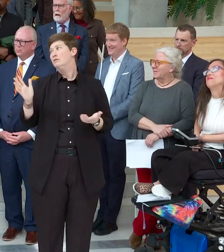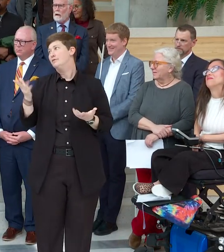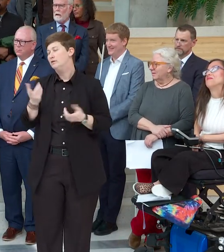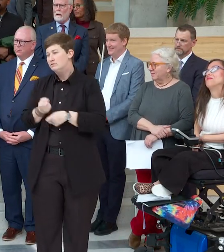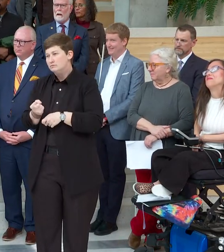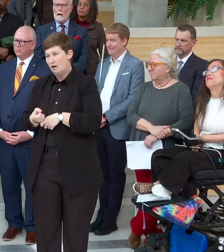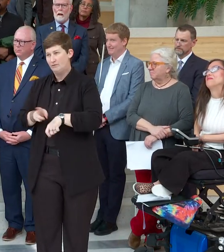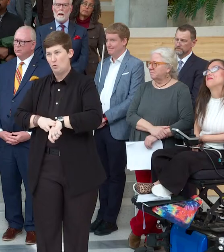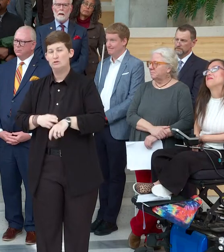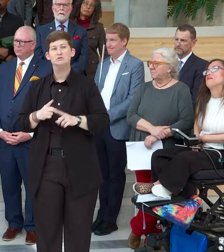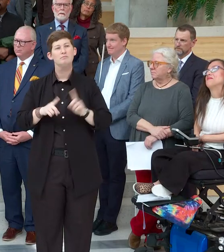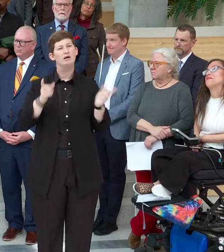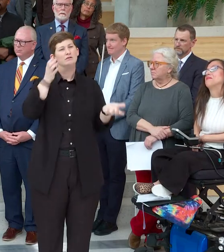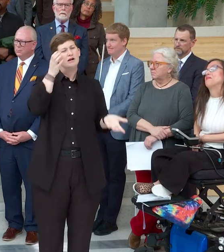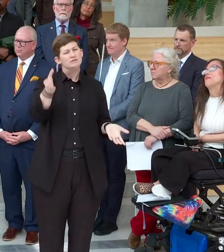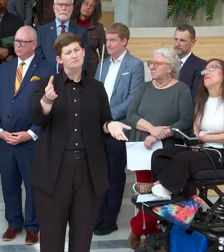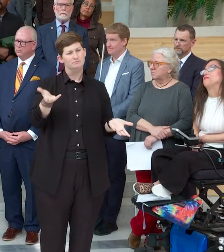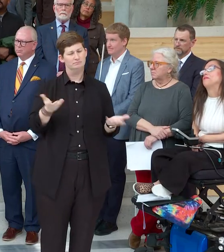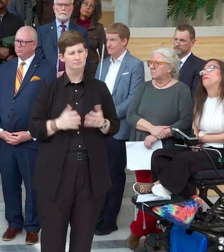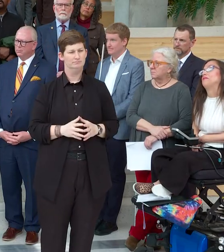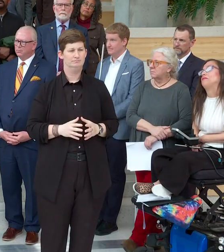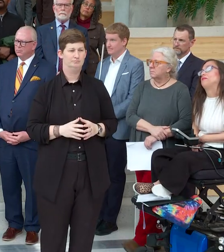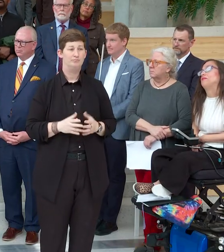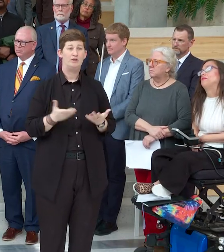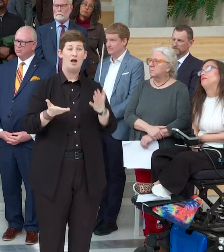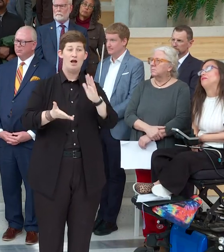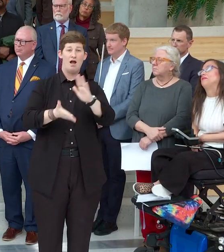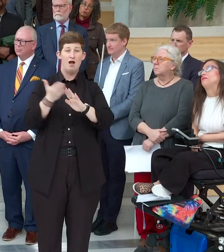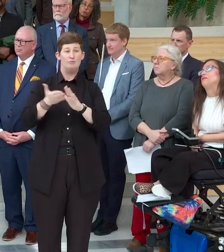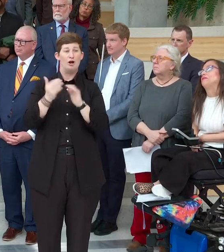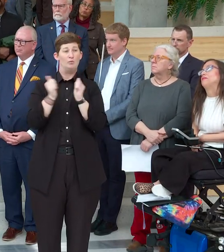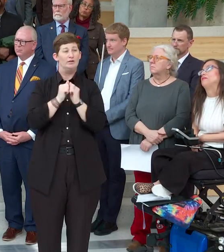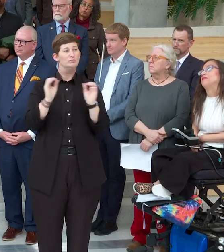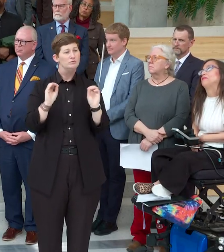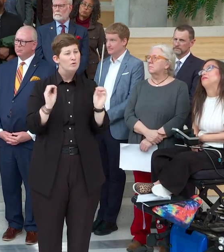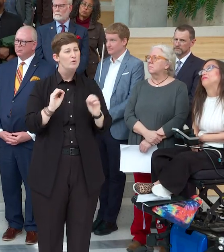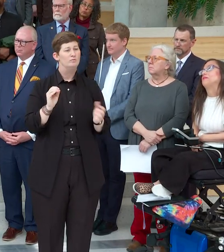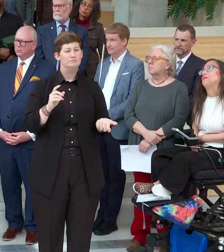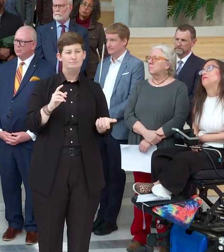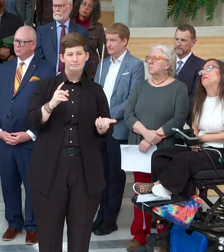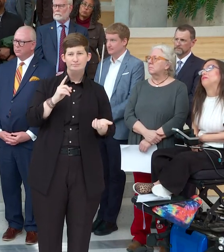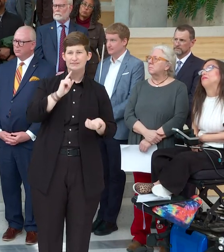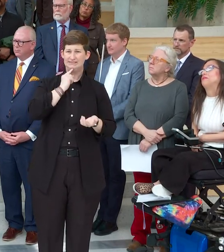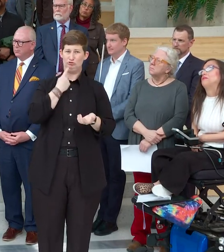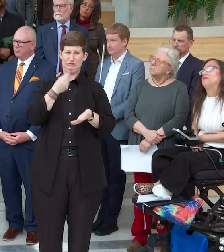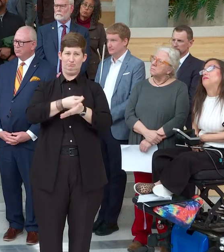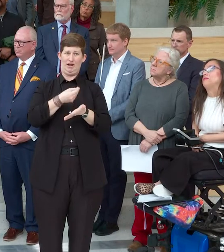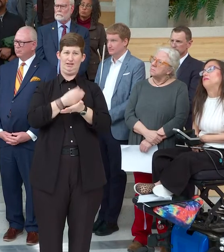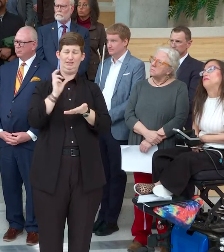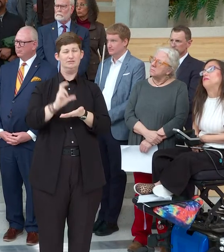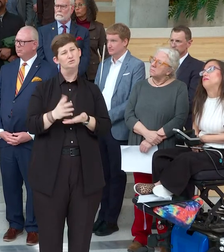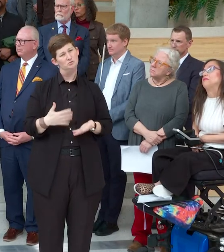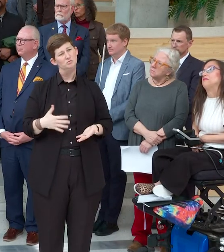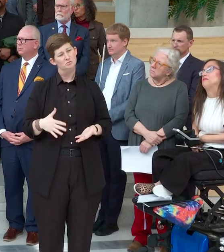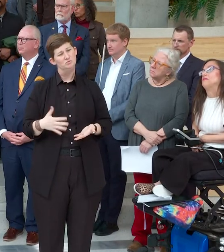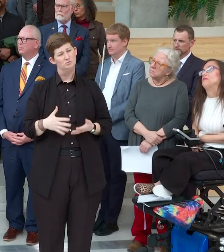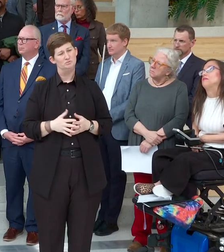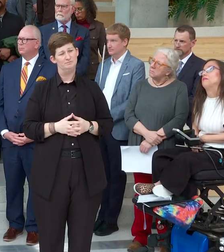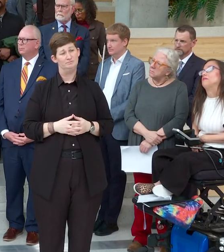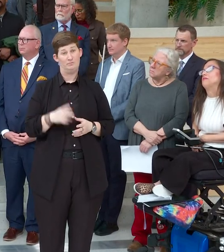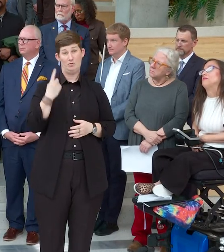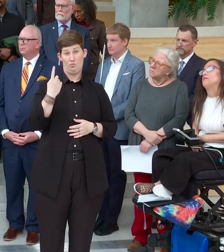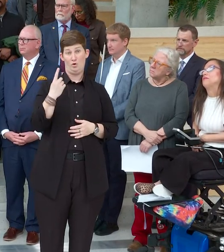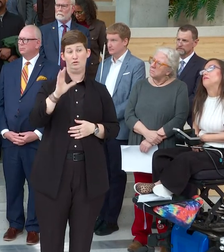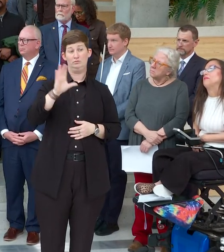But that are operating without significant backing to actually get up and running. And there's one company, by the way, that I've heard